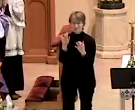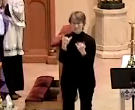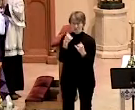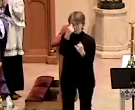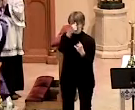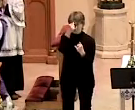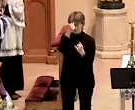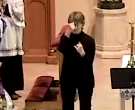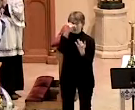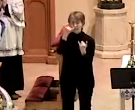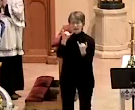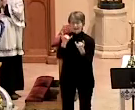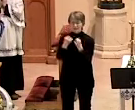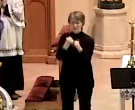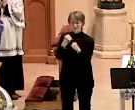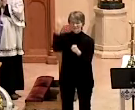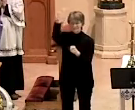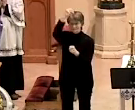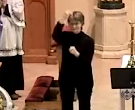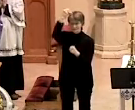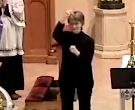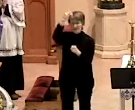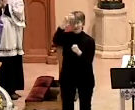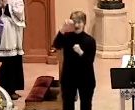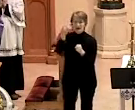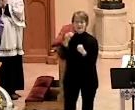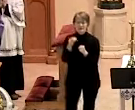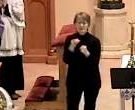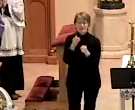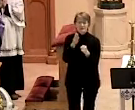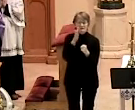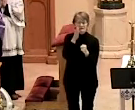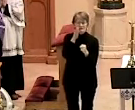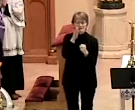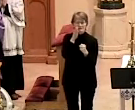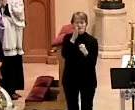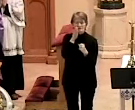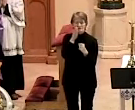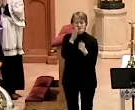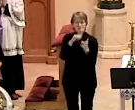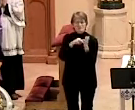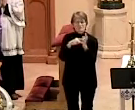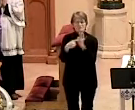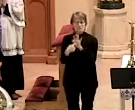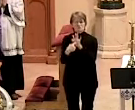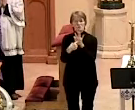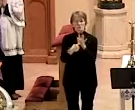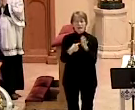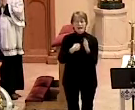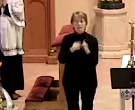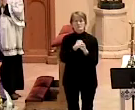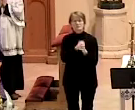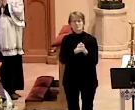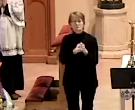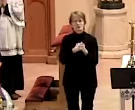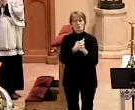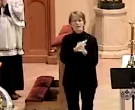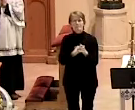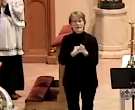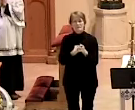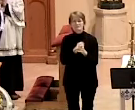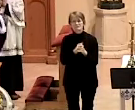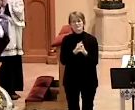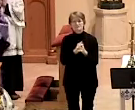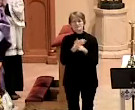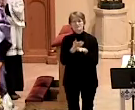forehead as a sign of going in to repentance. And remember, there's three ways to do